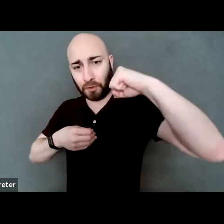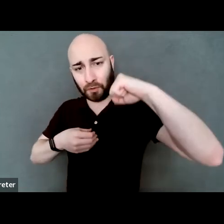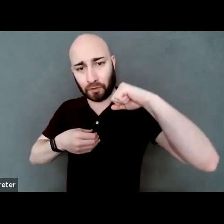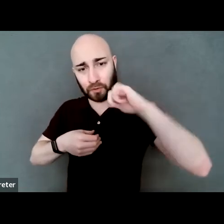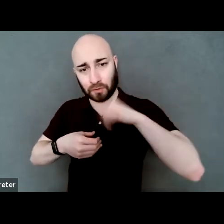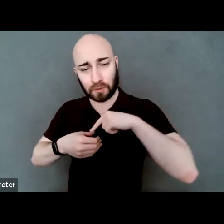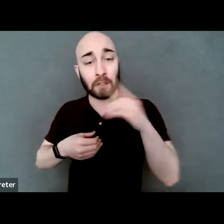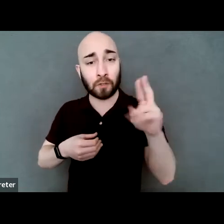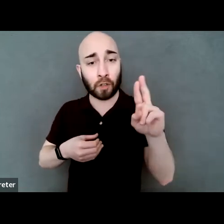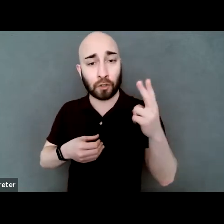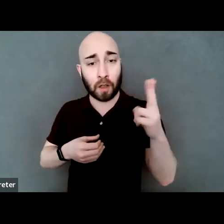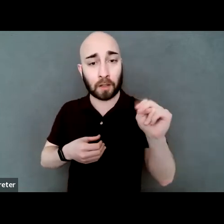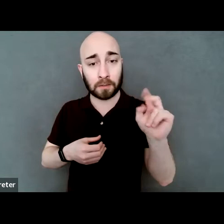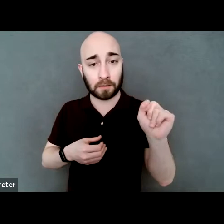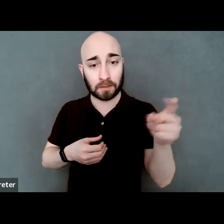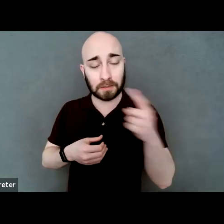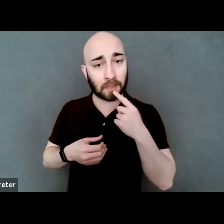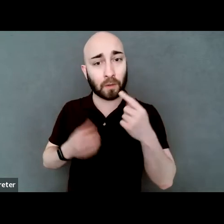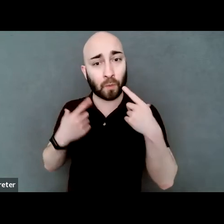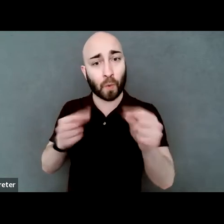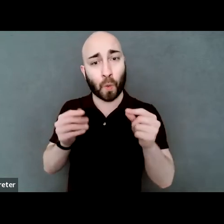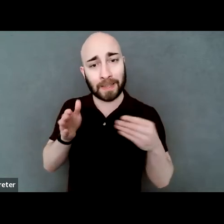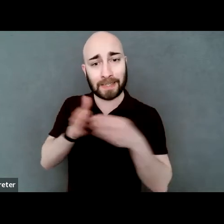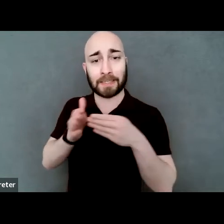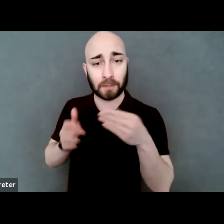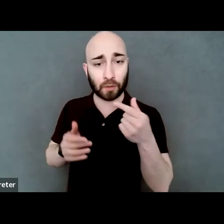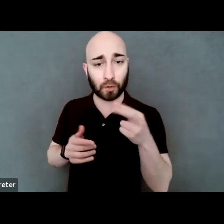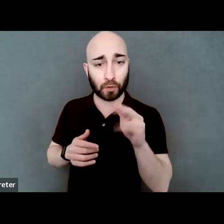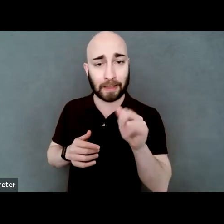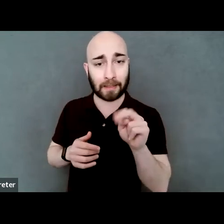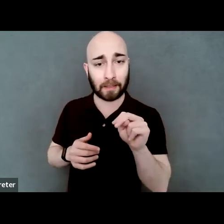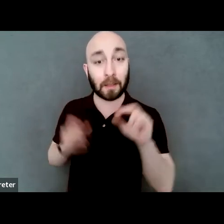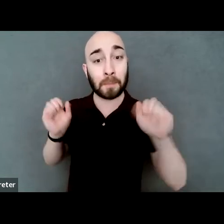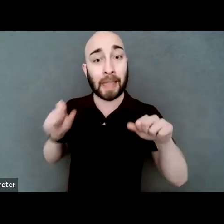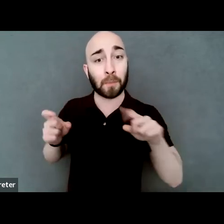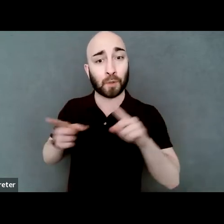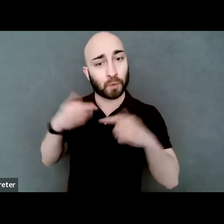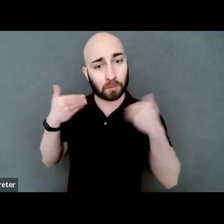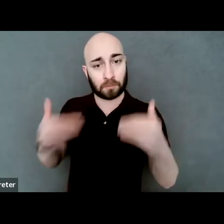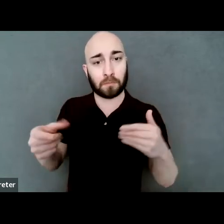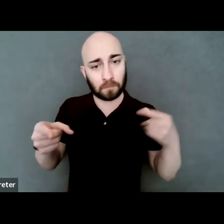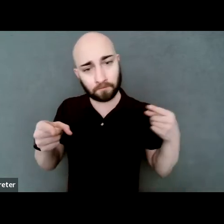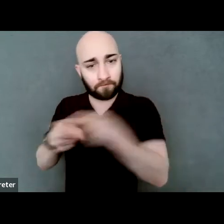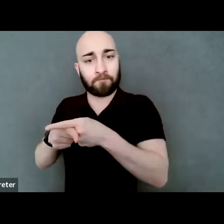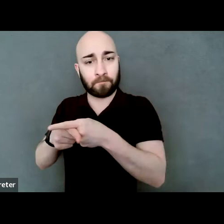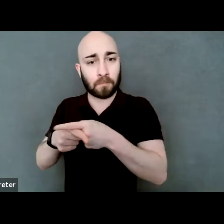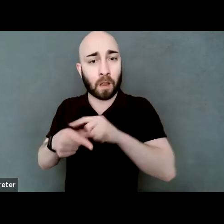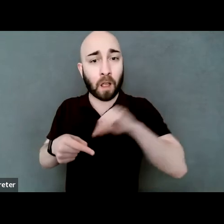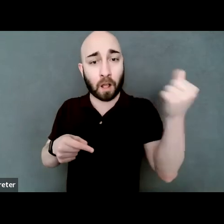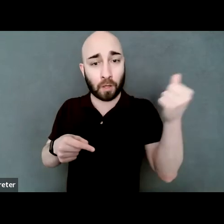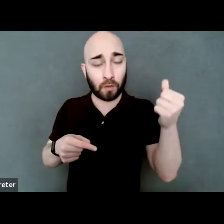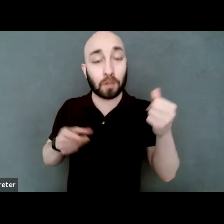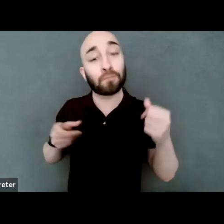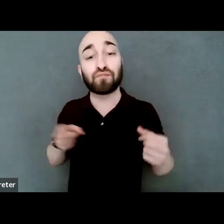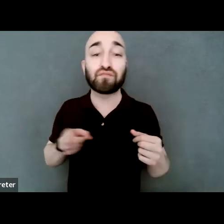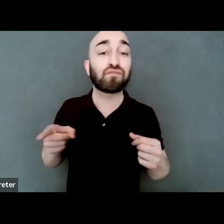Hunt has shared. It's about going against the grain, being able to be in conflict with the other staff or other student while still